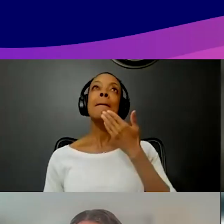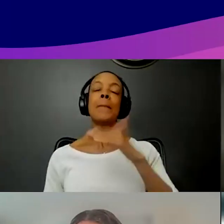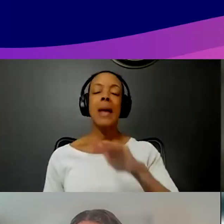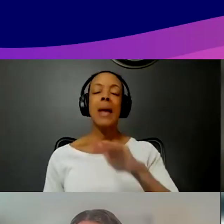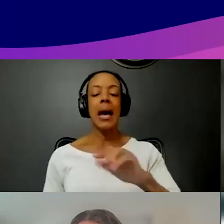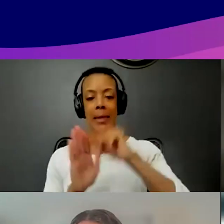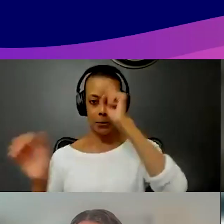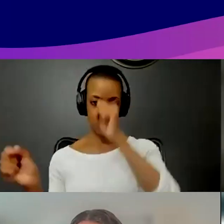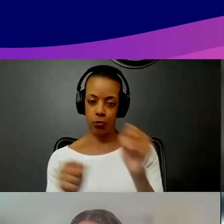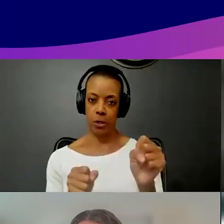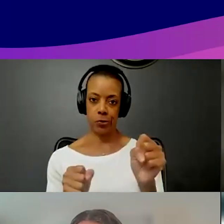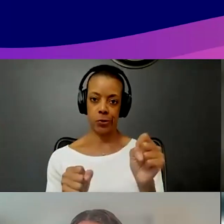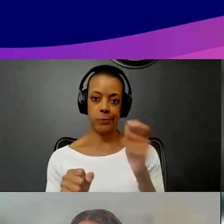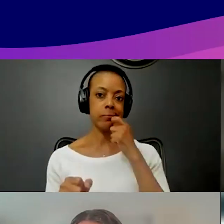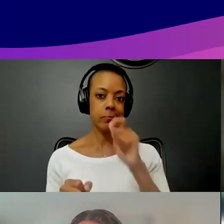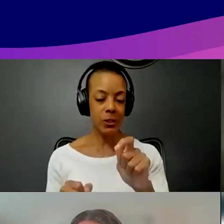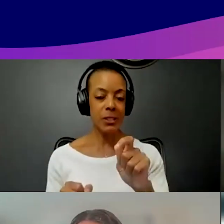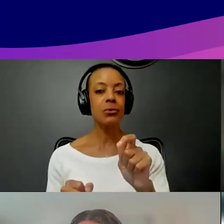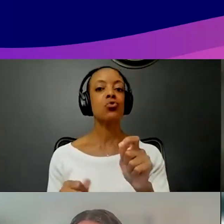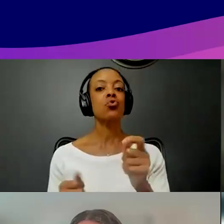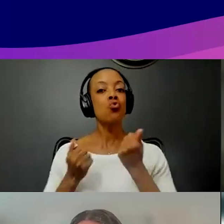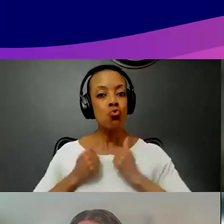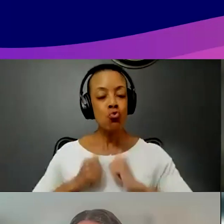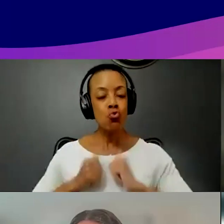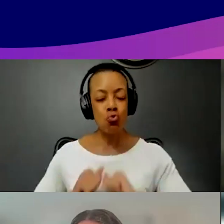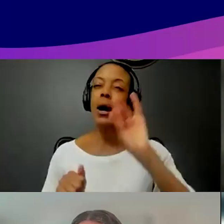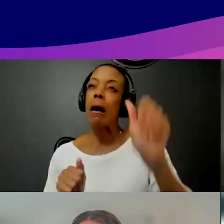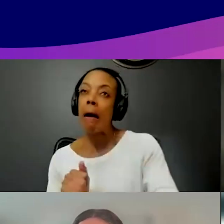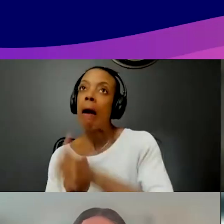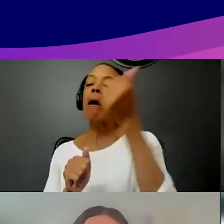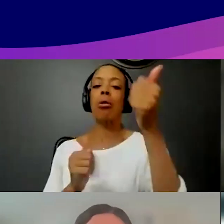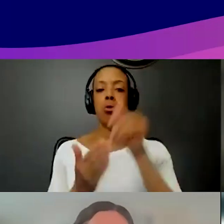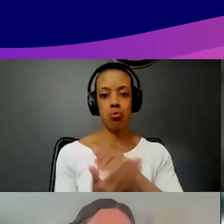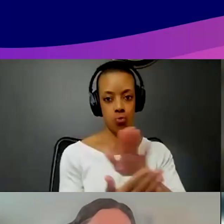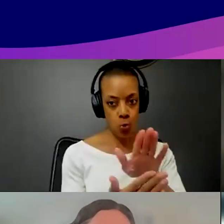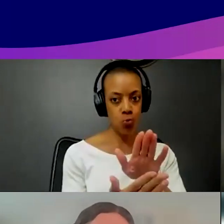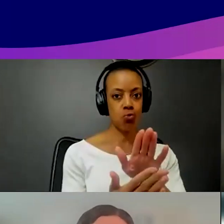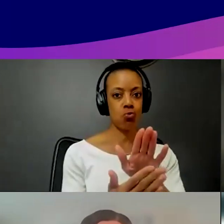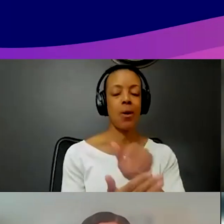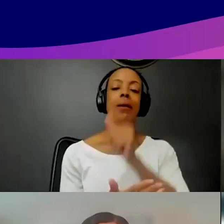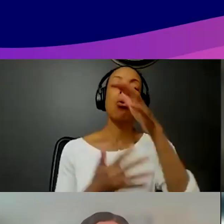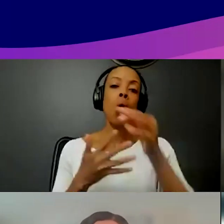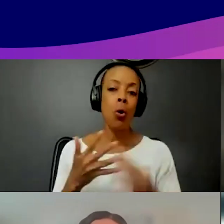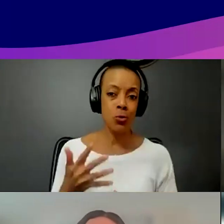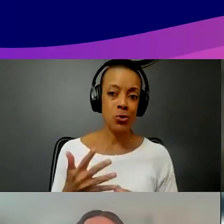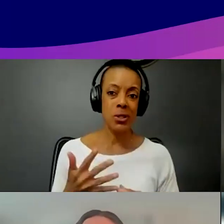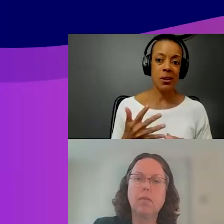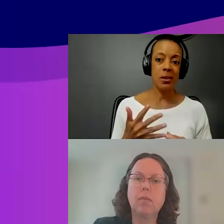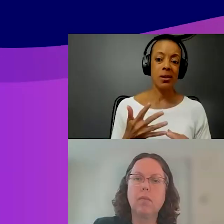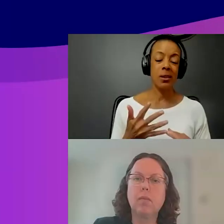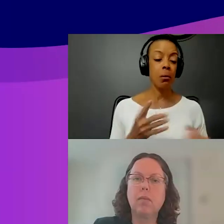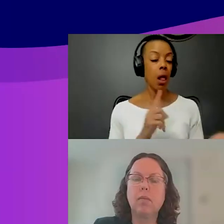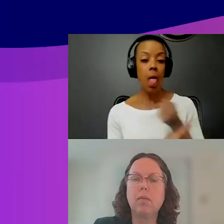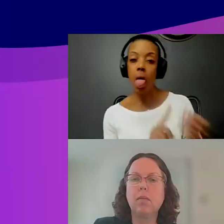people find adequate strategies to face the situation, and usually they will do better. Mistreatment is often